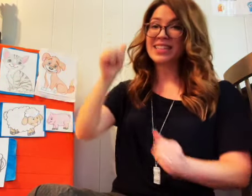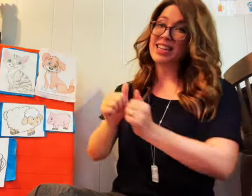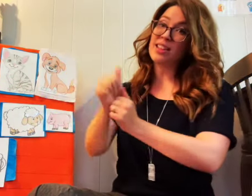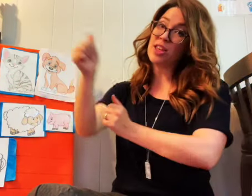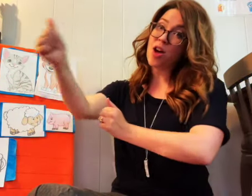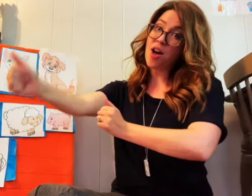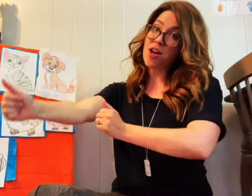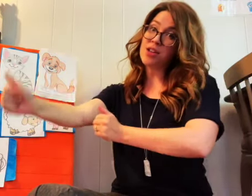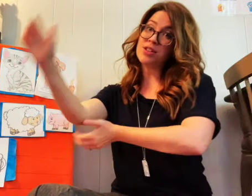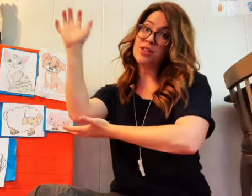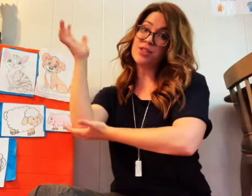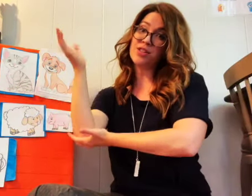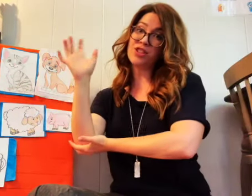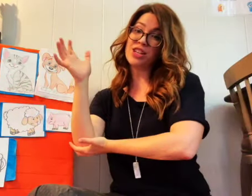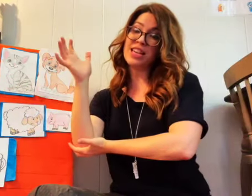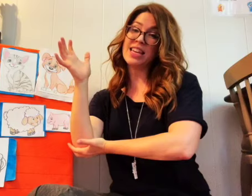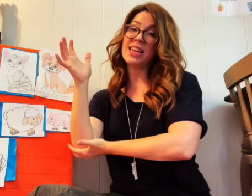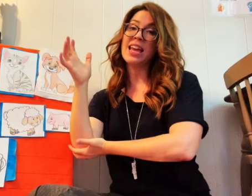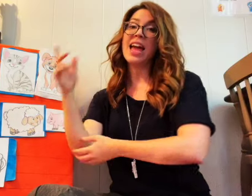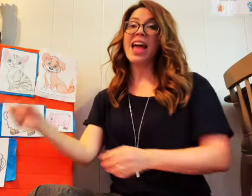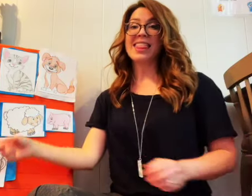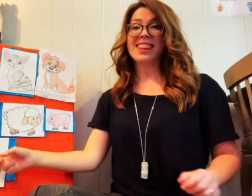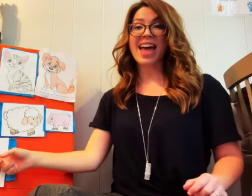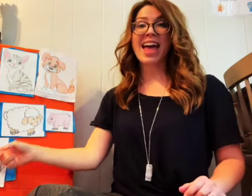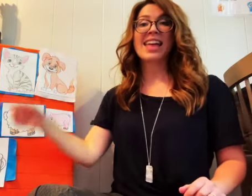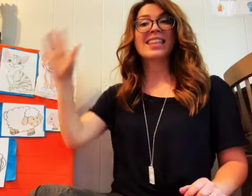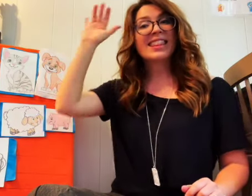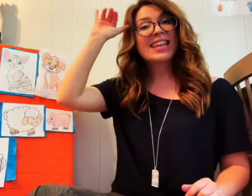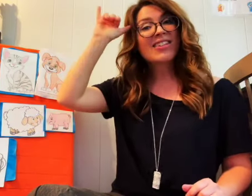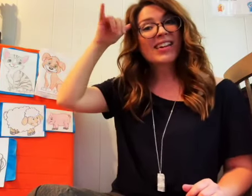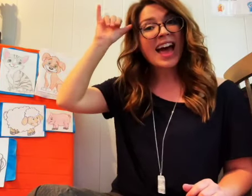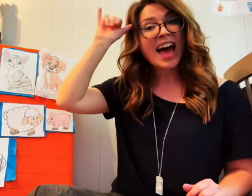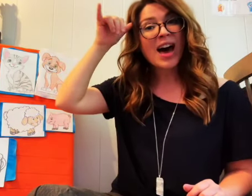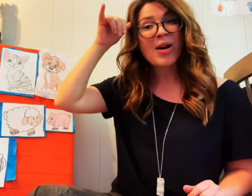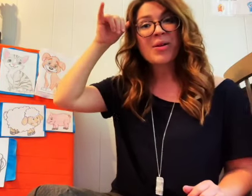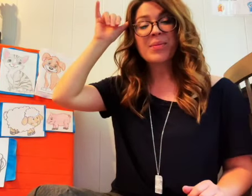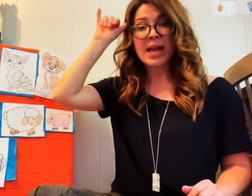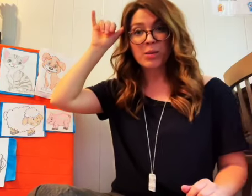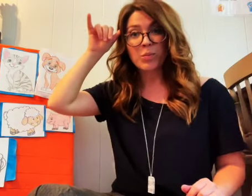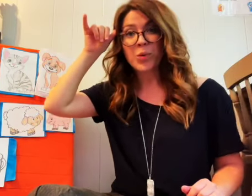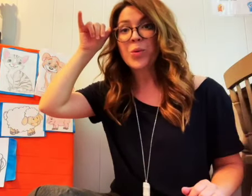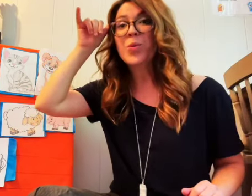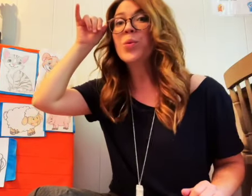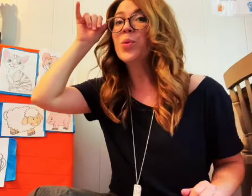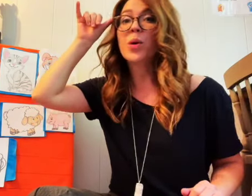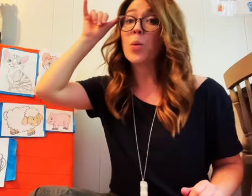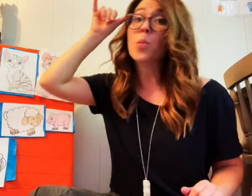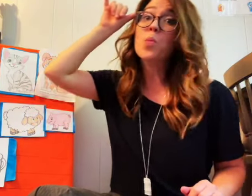'neath yonder tree. That little cow went moo,